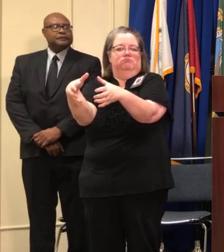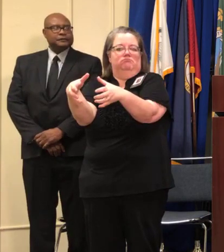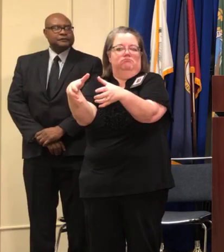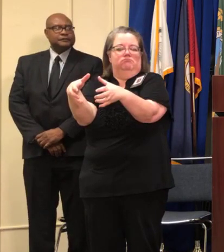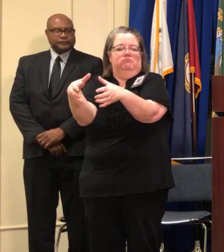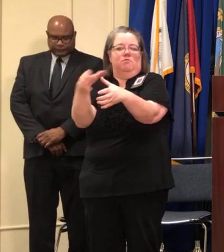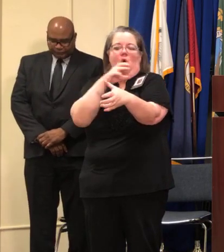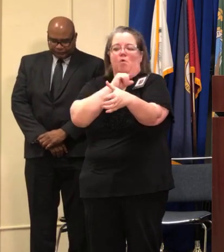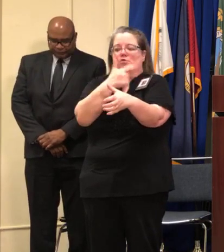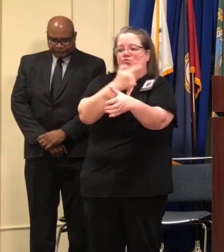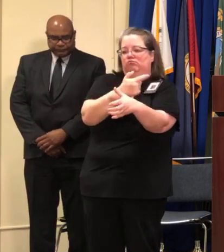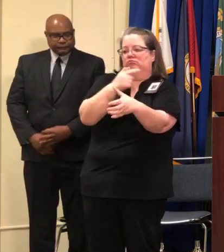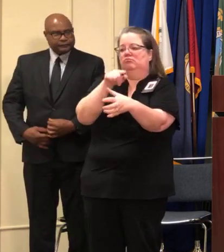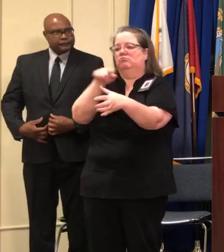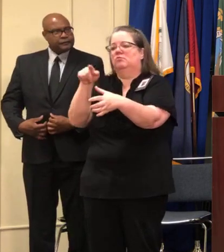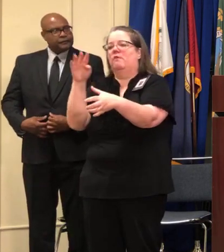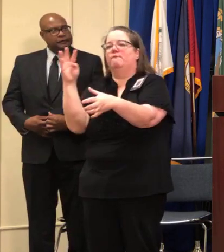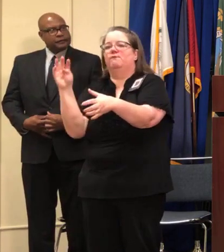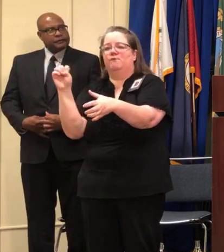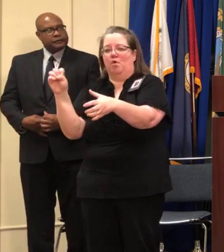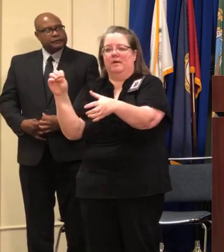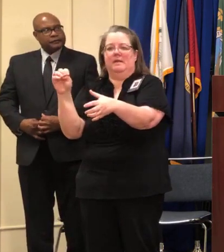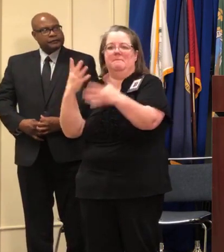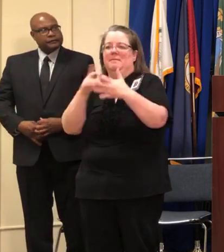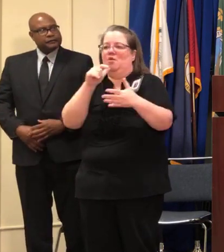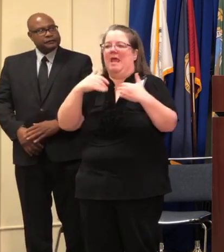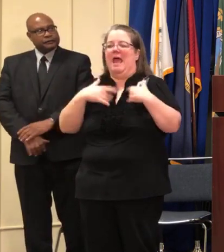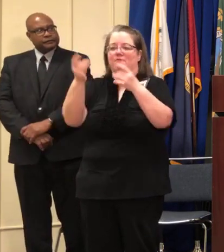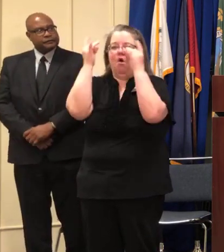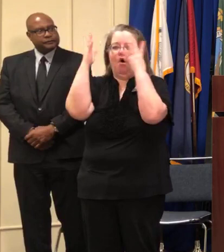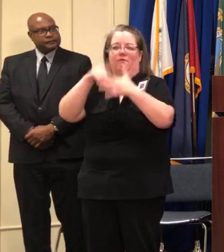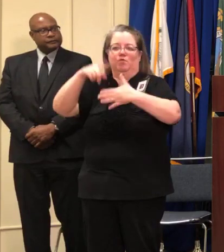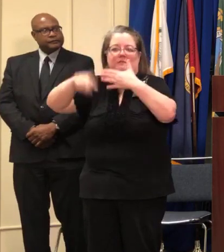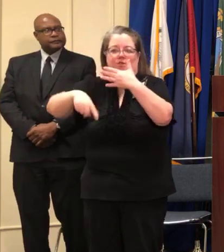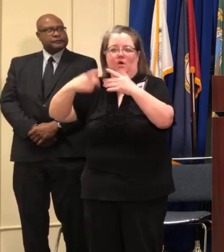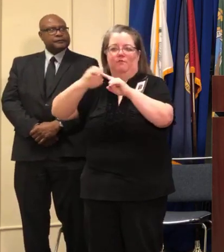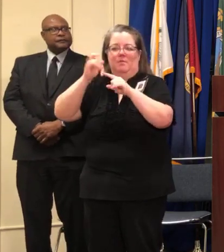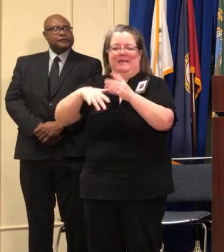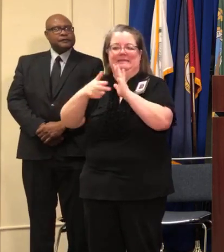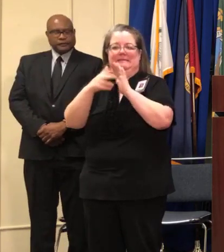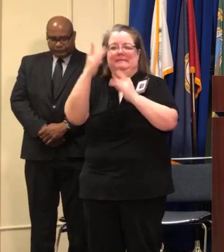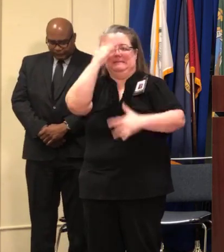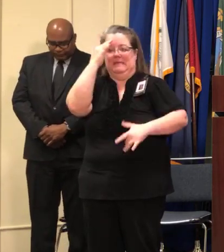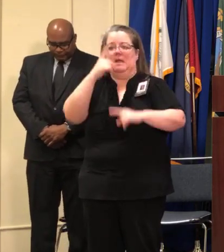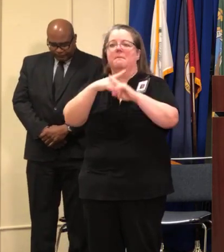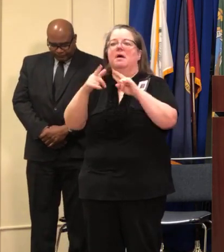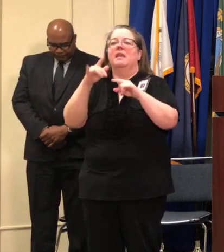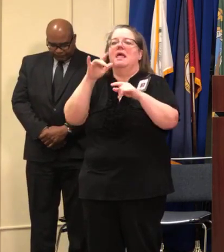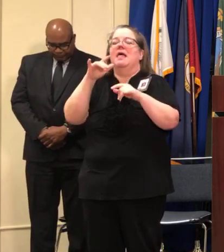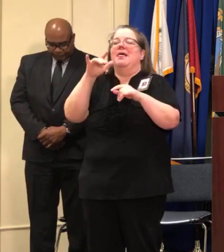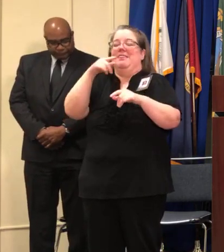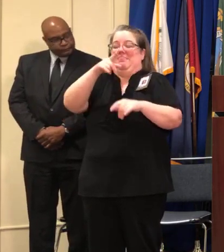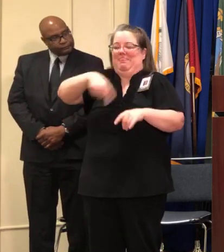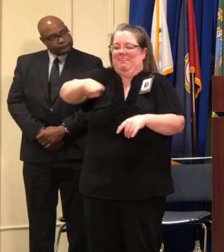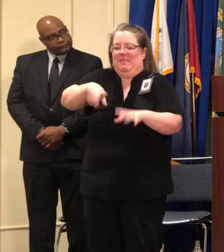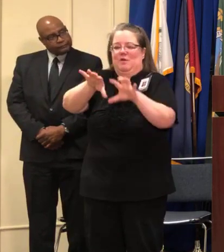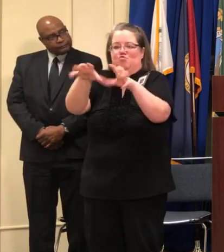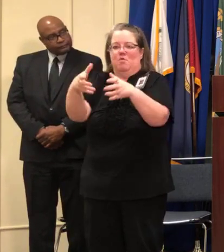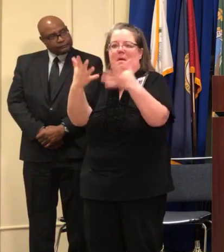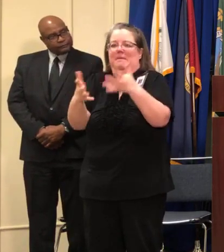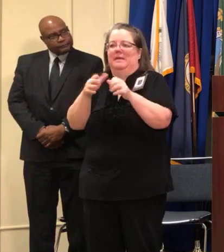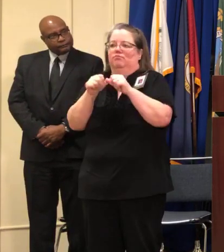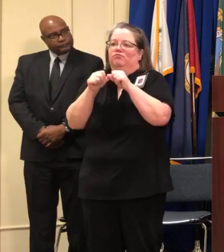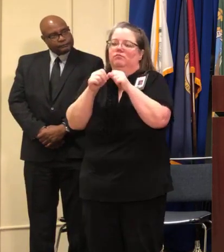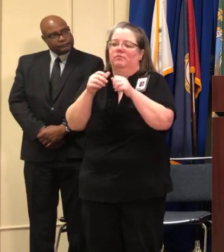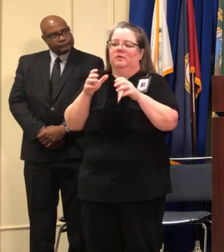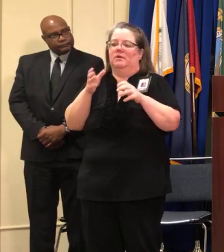is less likely to experience the worst outcomes, they may be driving transmission. And of course,